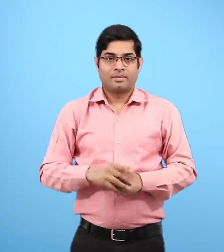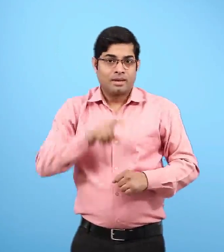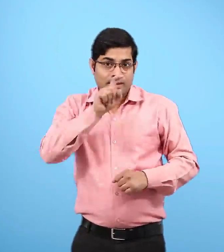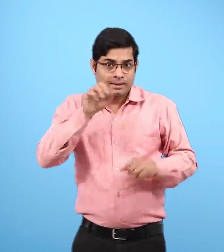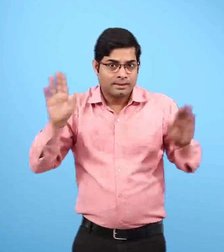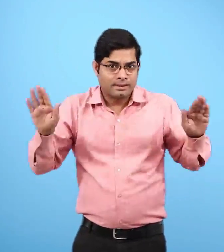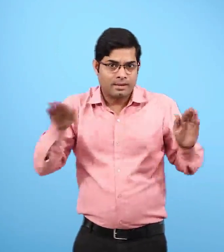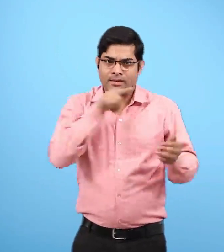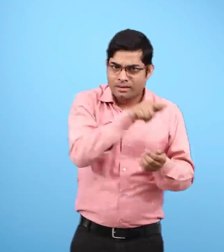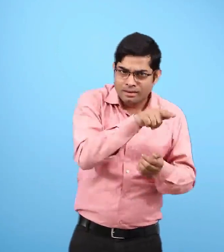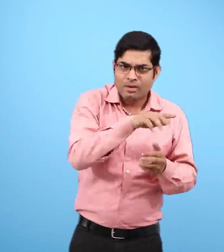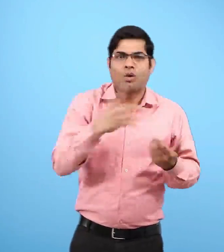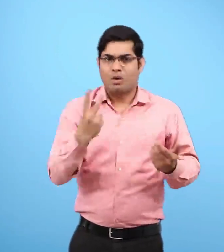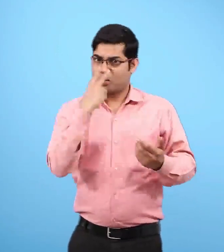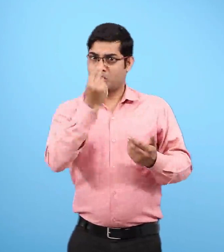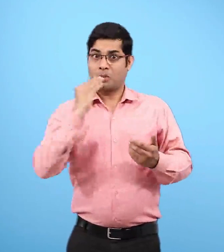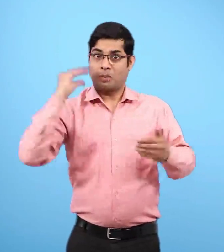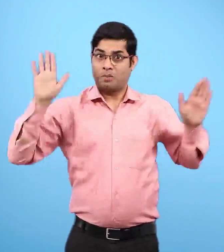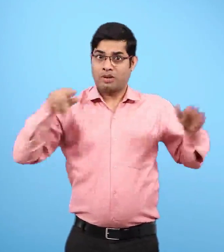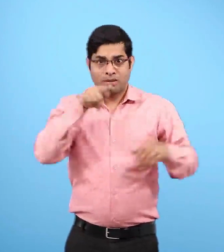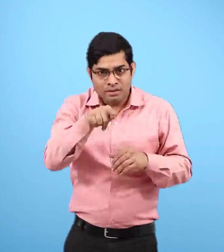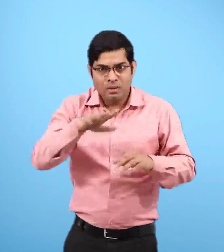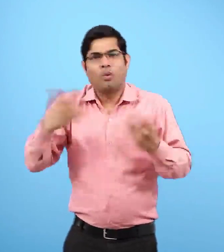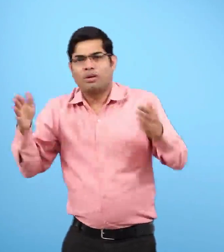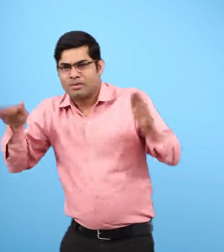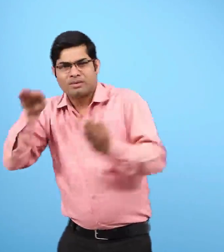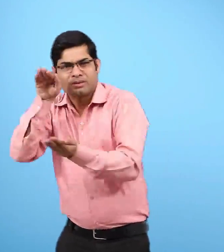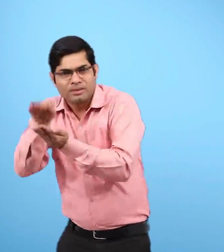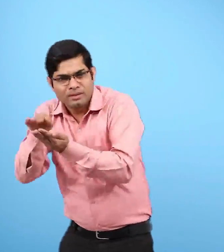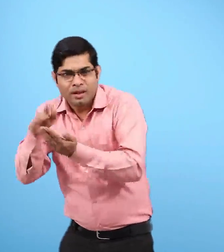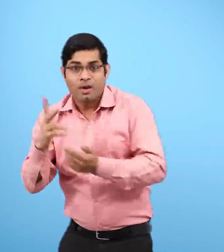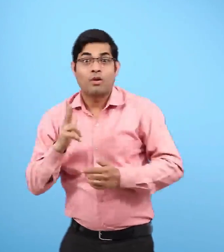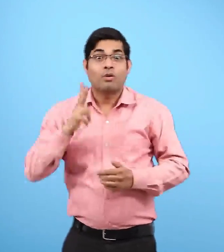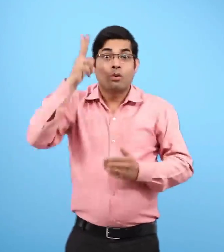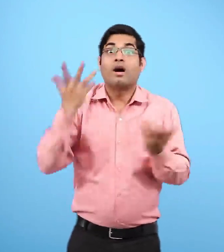the hen, the swan or the chick.